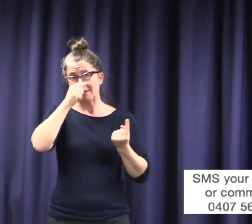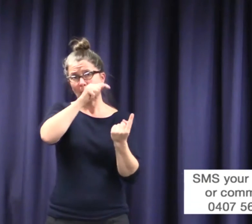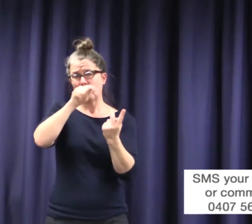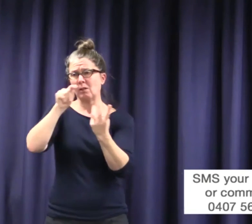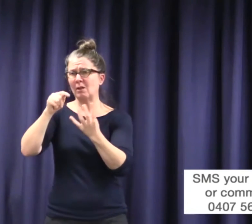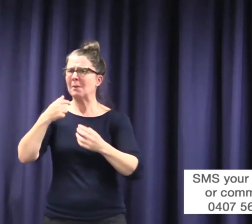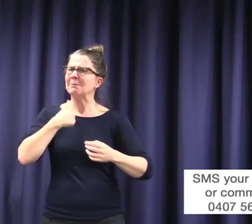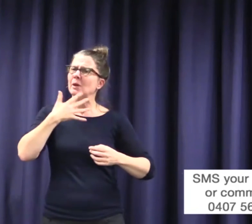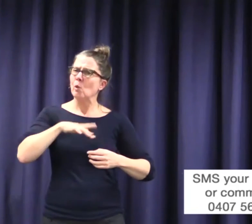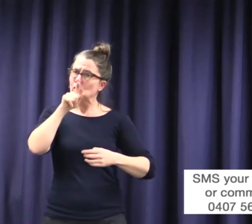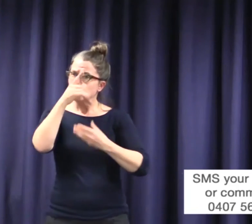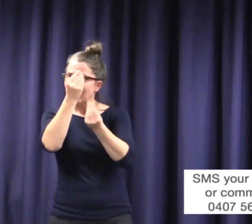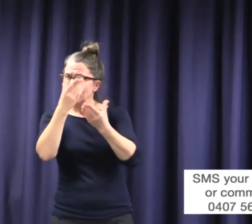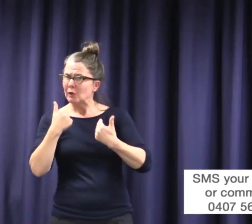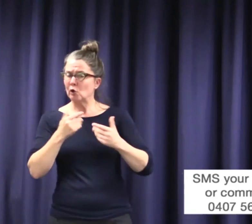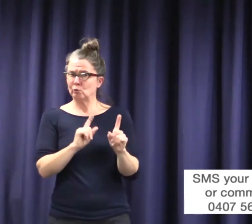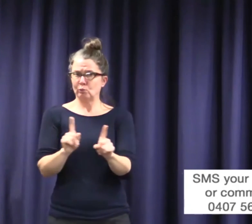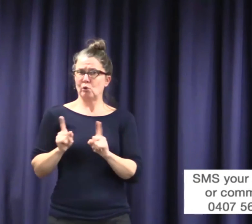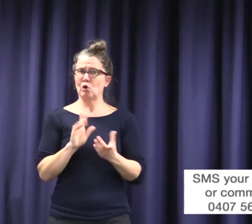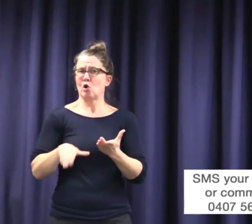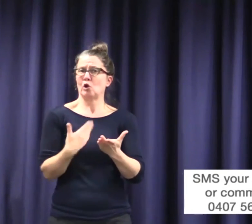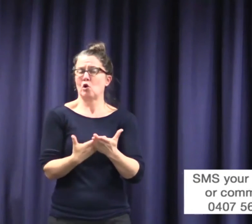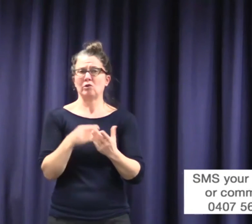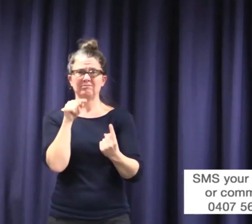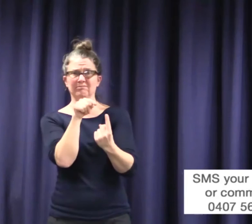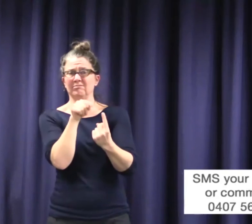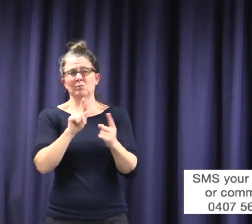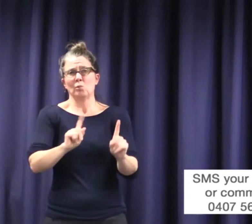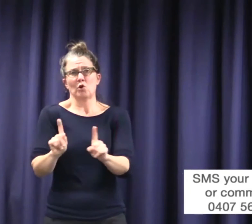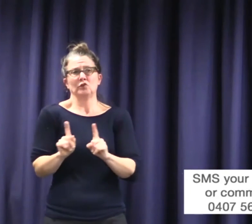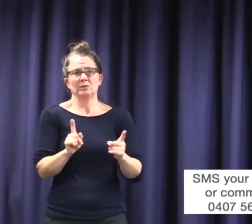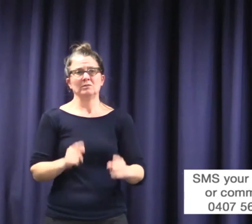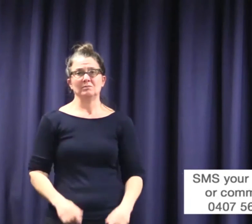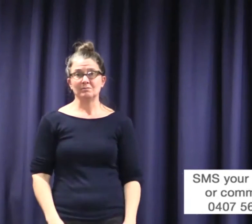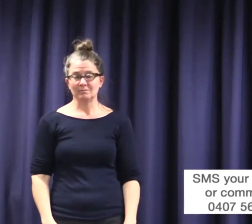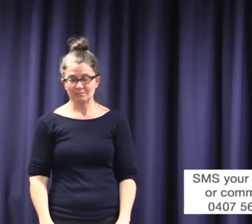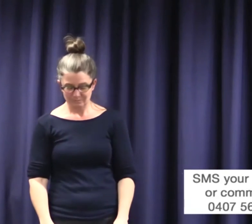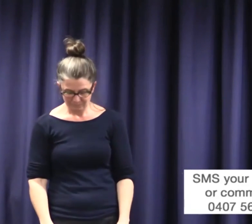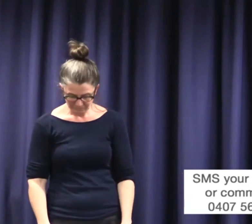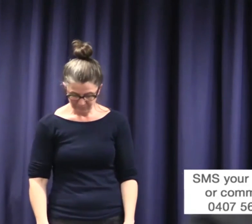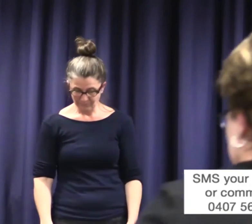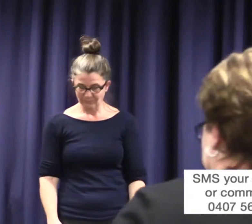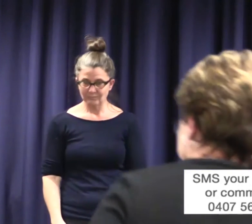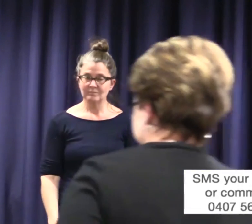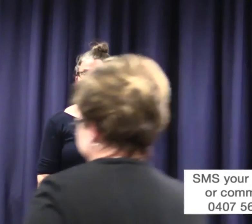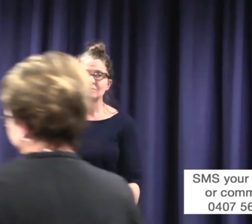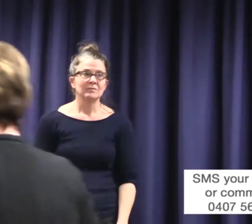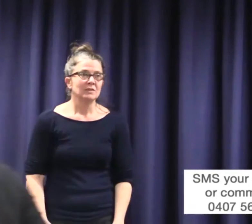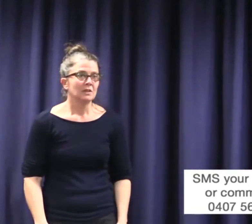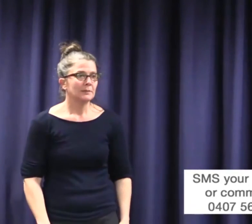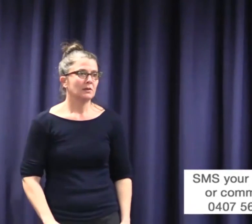So I wanted some reassurance about that.